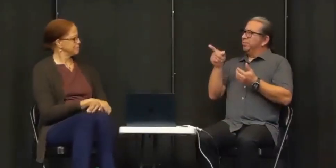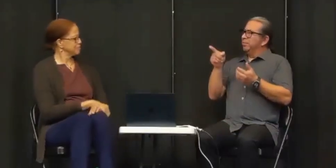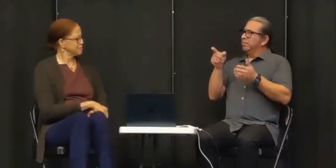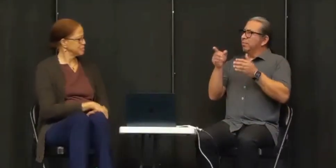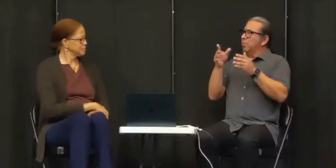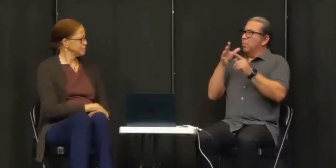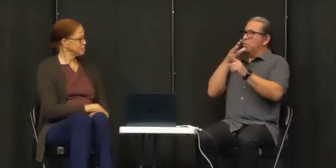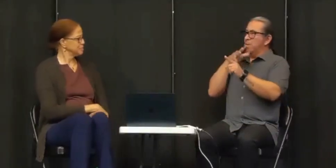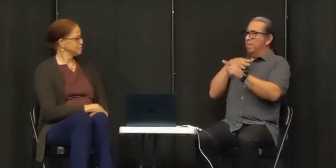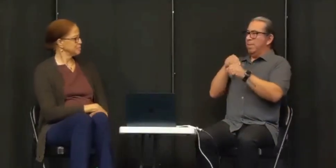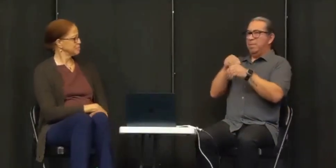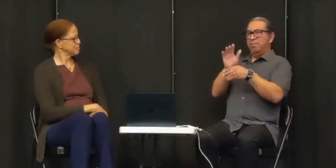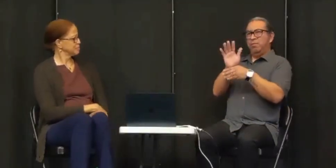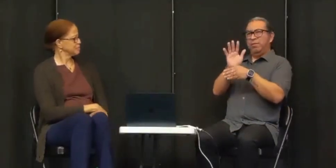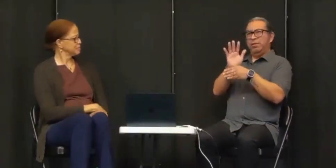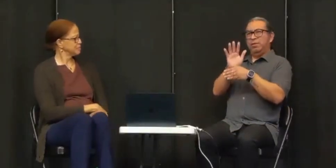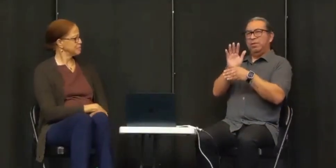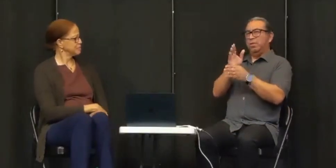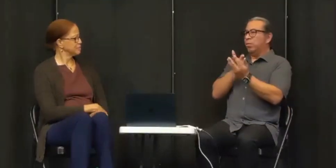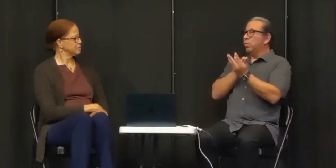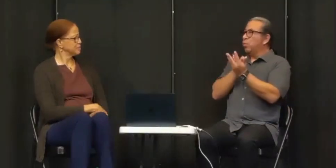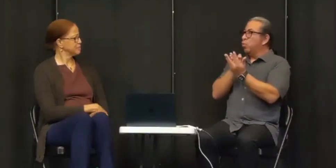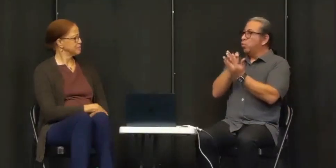For me, it was nice to see